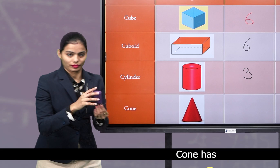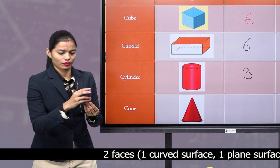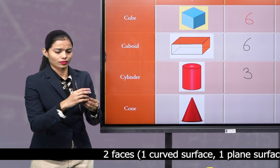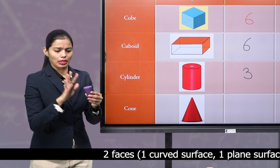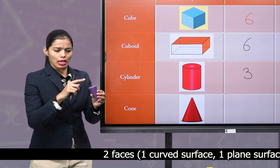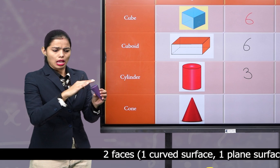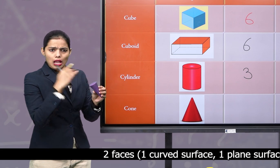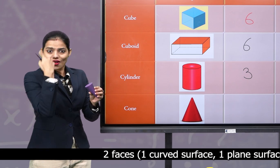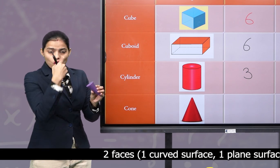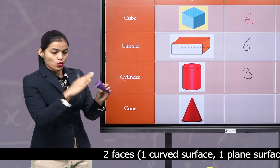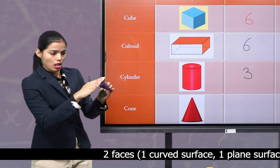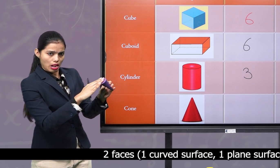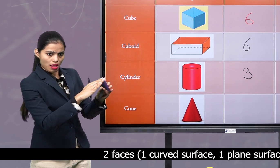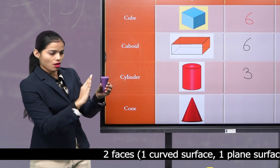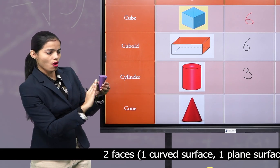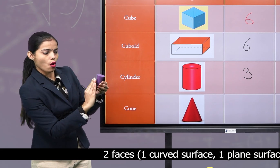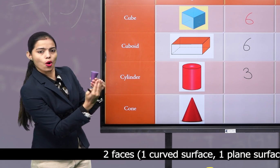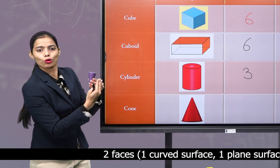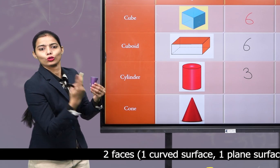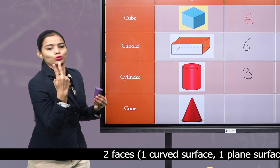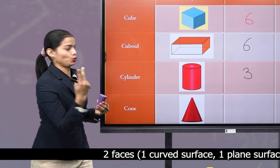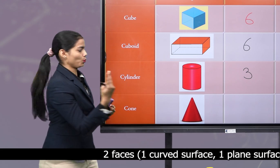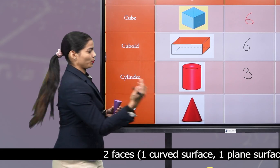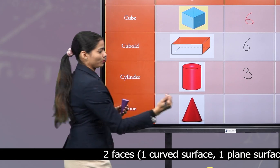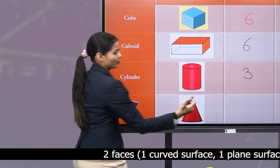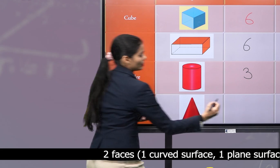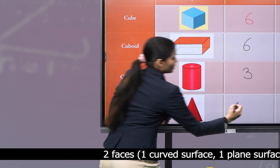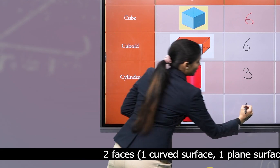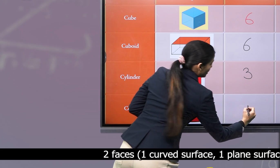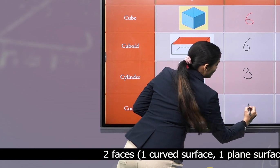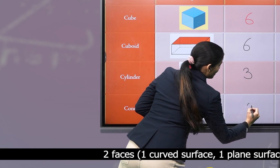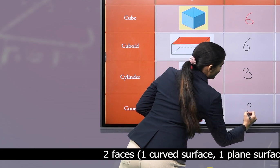2 faces, 1 curved surface, 1 plane surface.